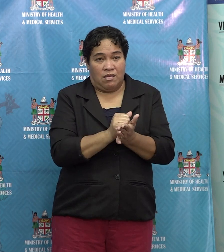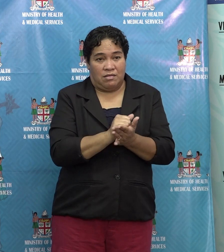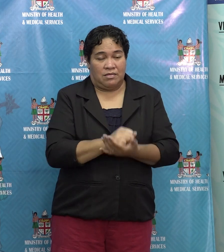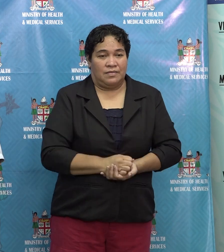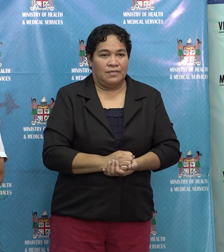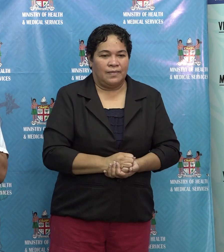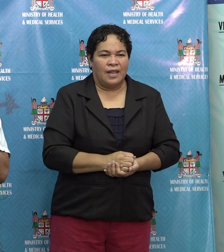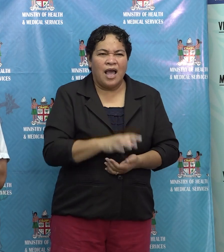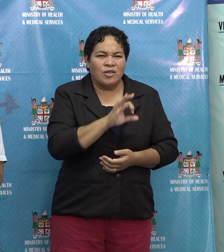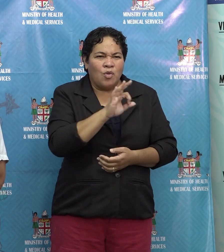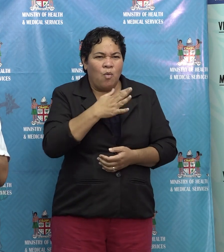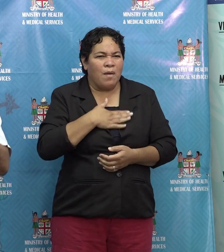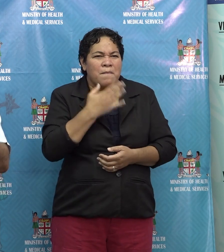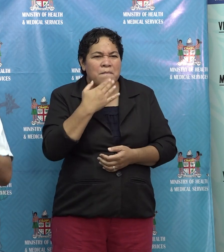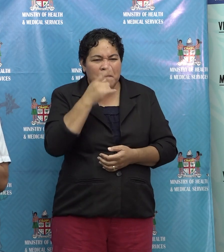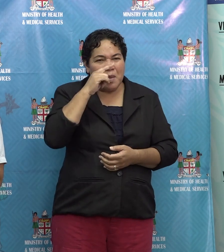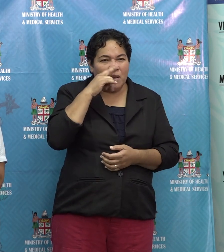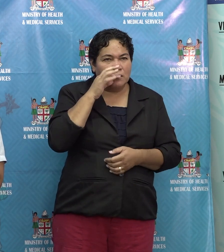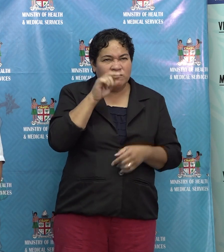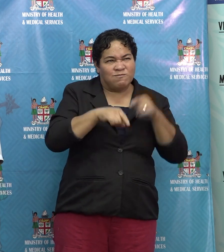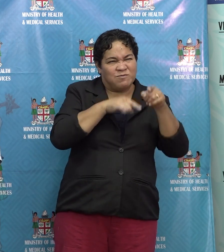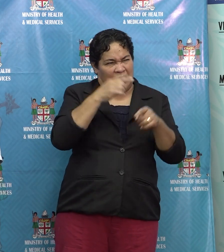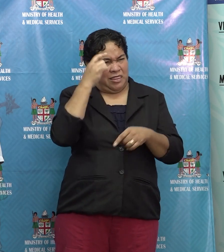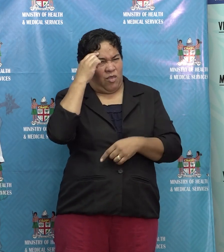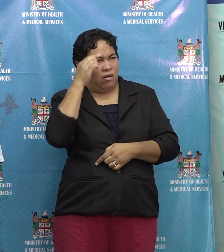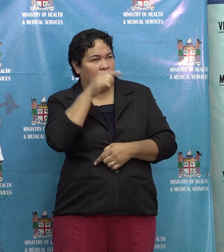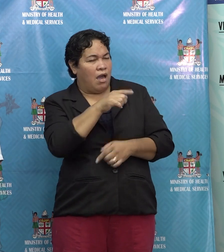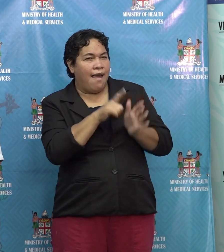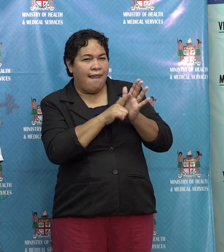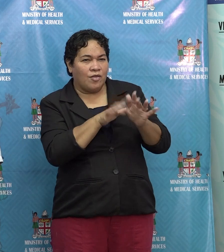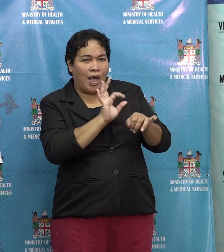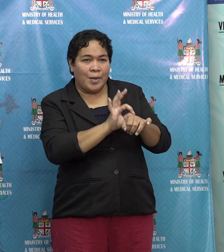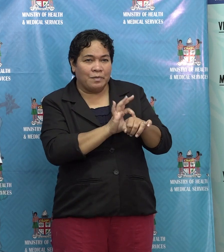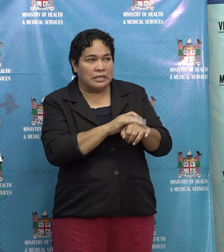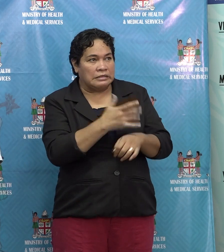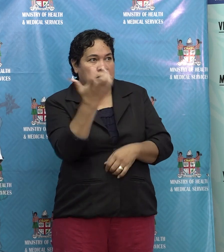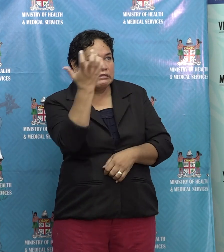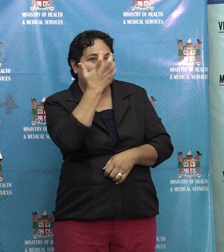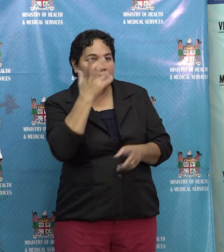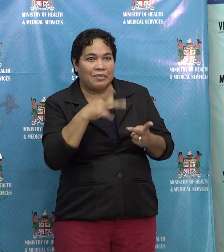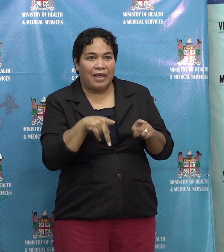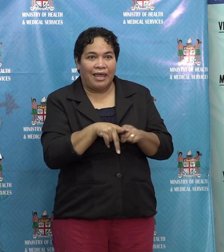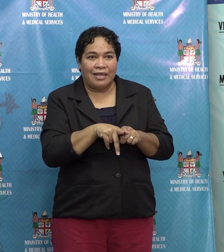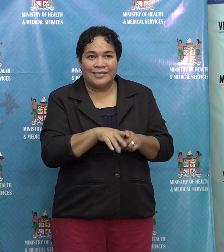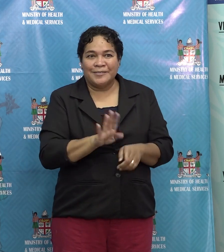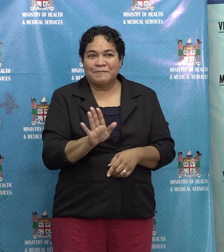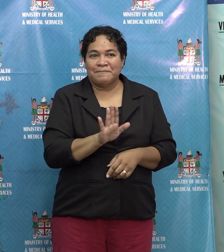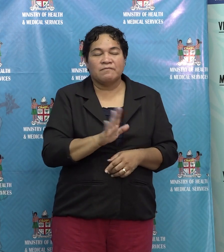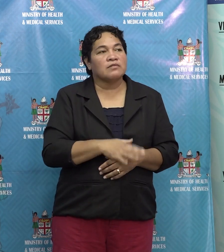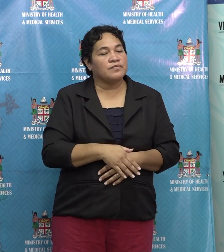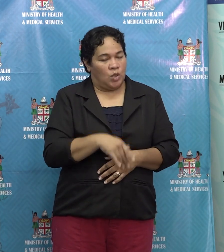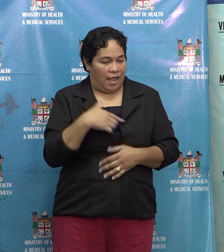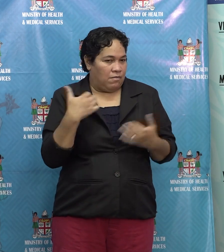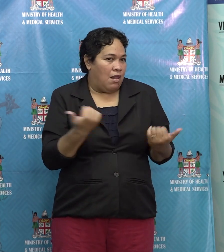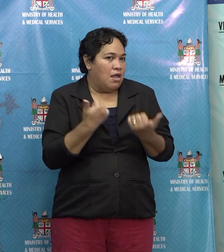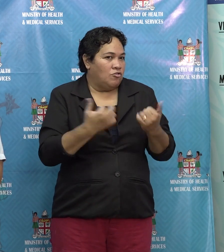not they should not perceive Lautoka Hospital as being a dangerous place to be. We have enough protocols